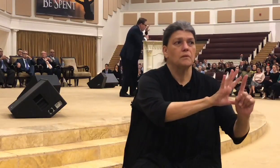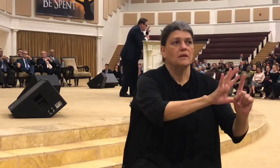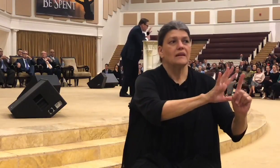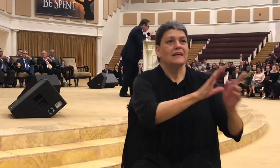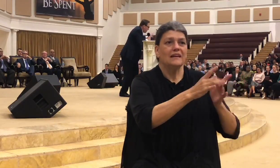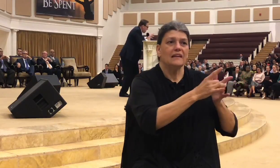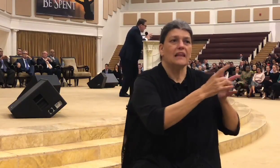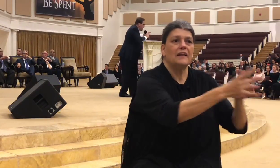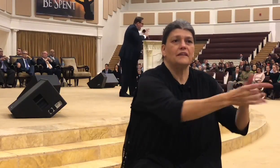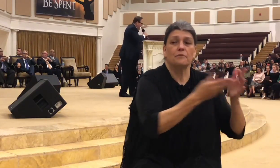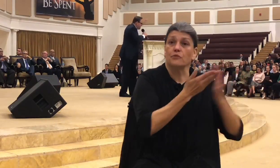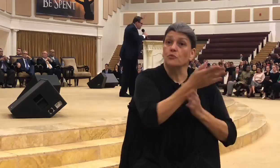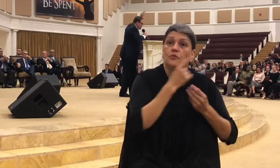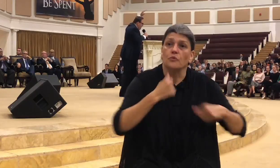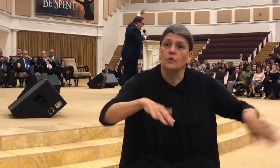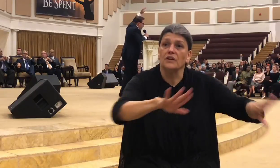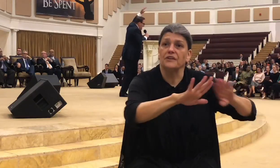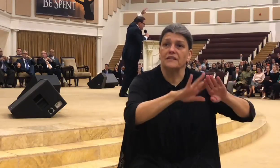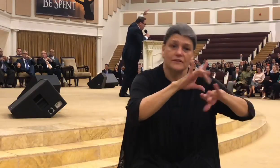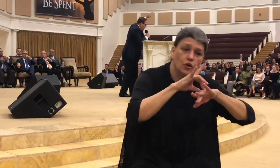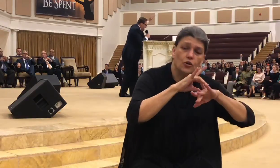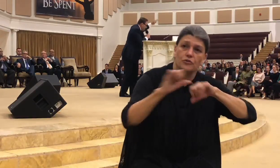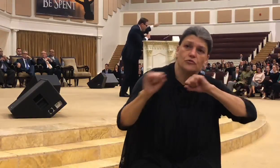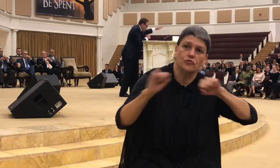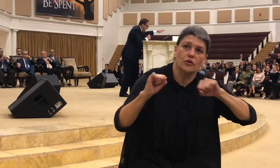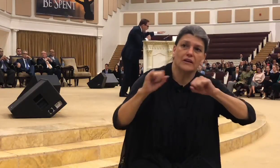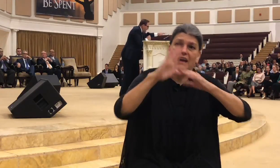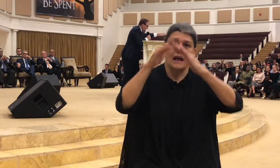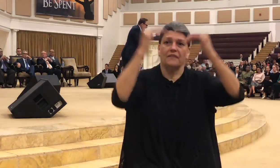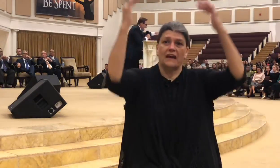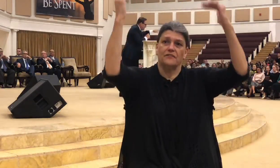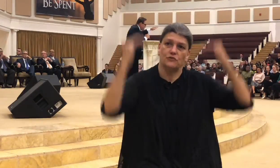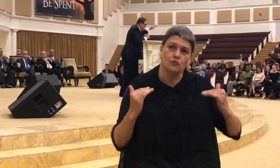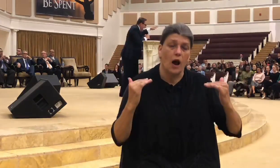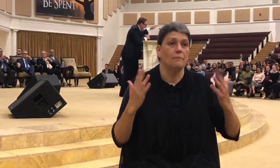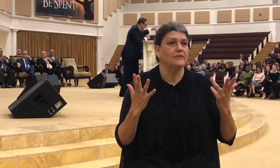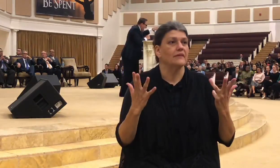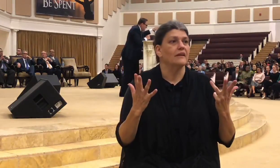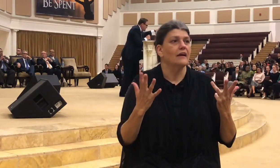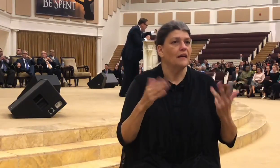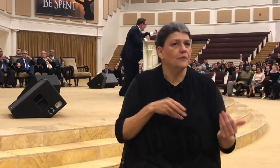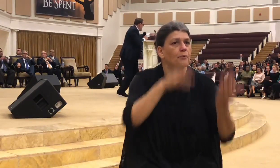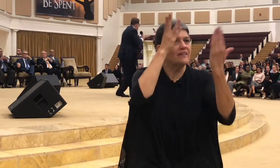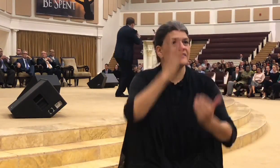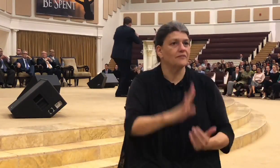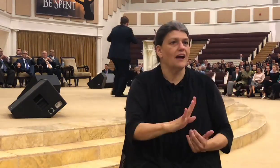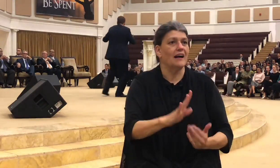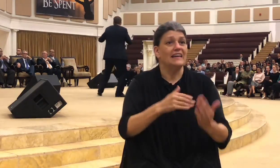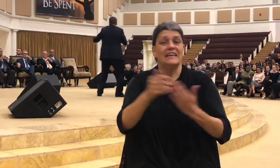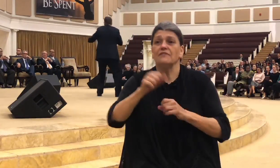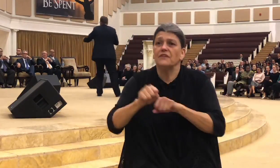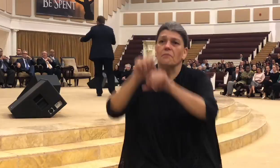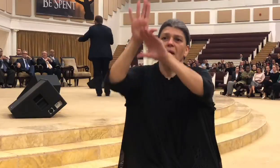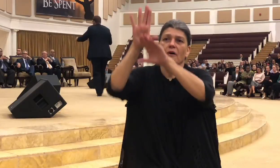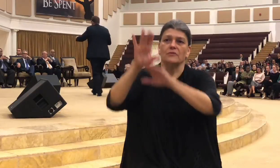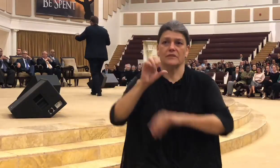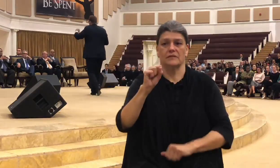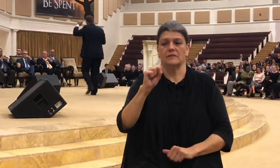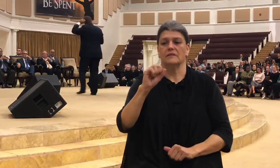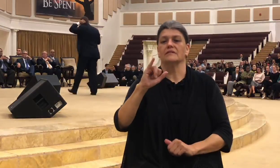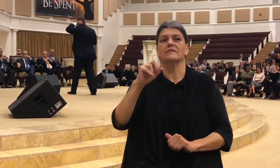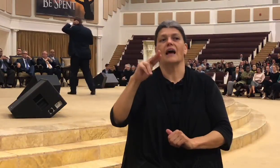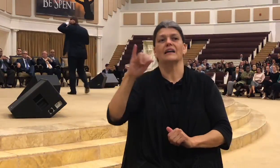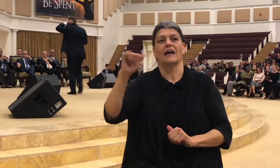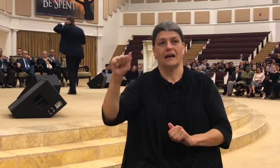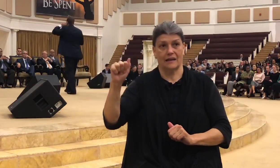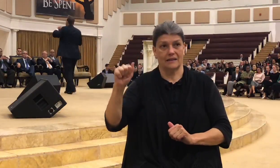The earth shook. The heavens dropped at the presence of God. Even Sinai itself was moved. There was a shaking that began to take